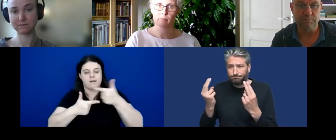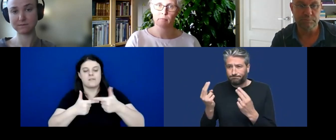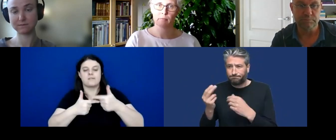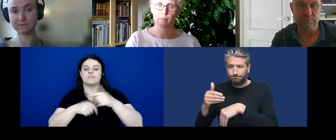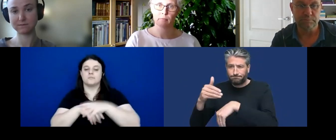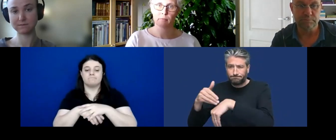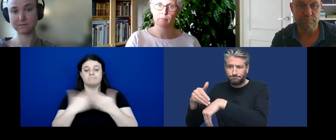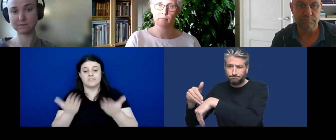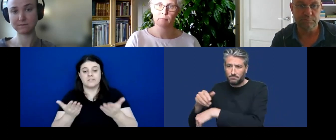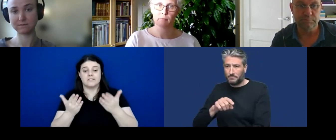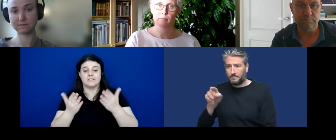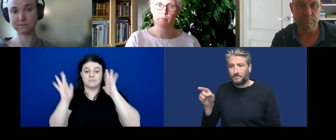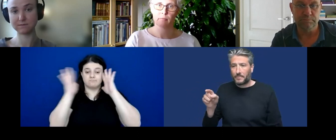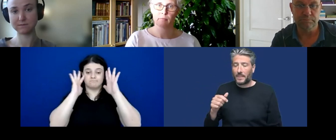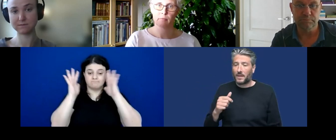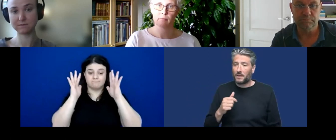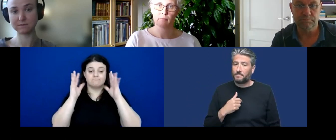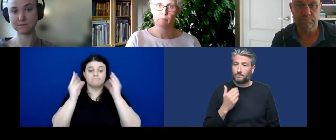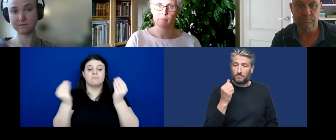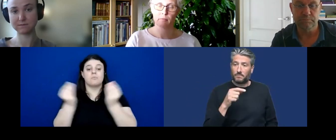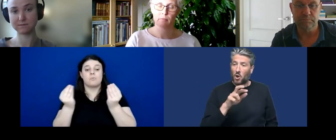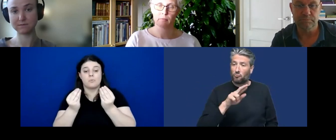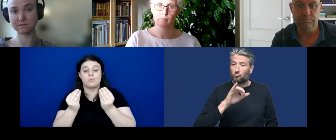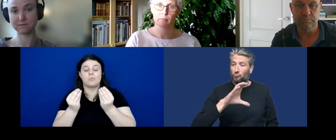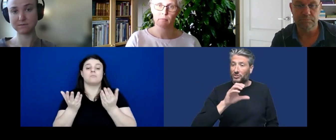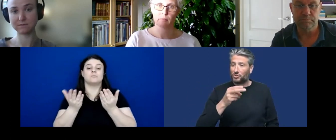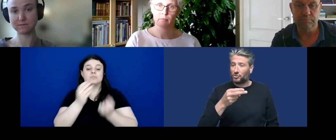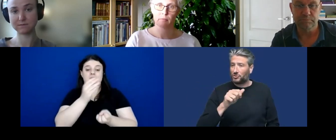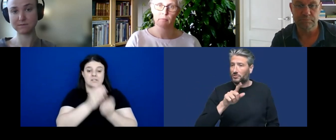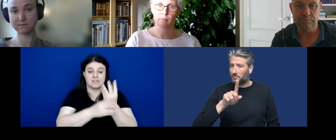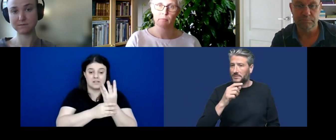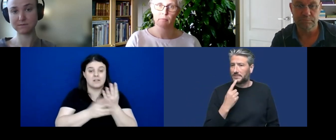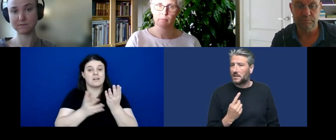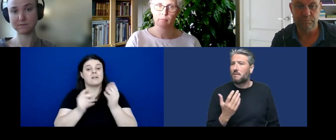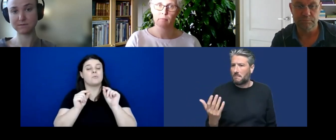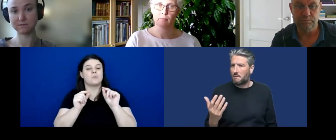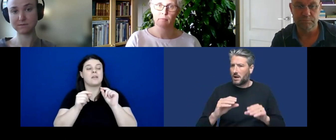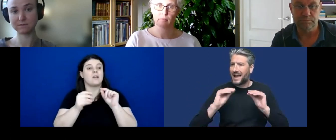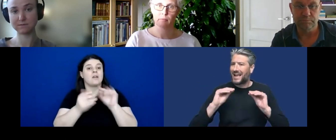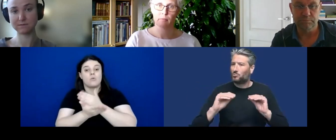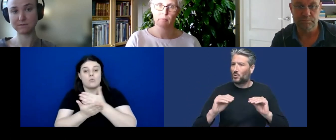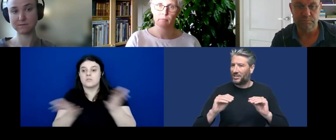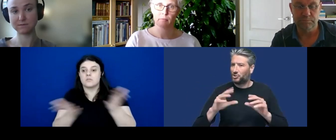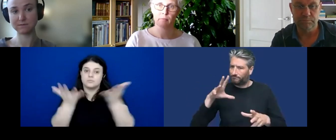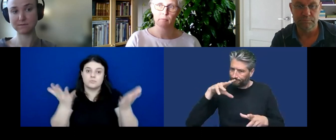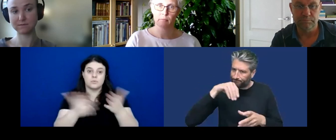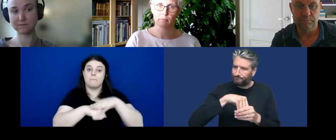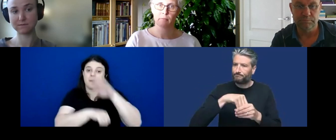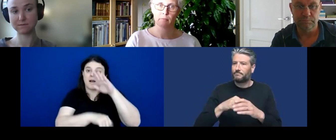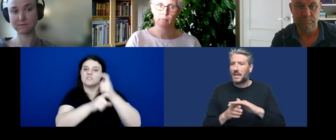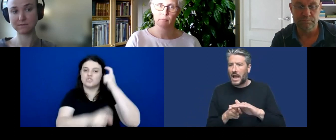idea. I mean, if you create this incentive in education, you're going to get more engineers, more software developers